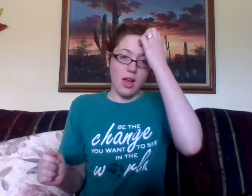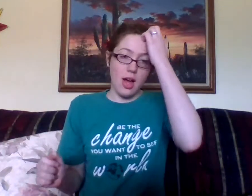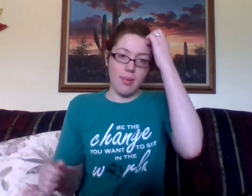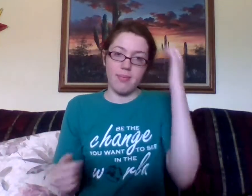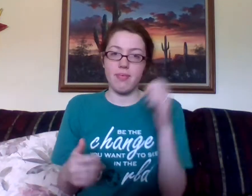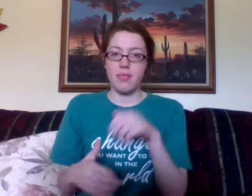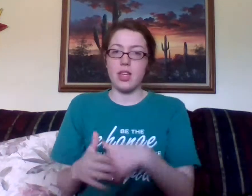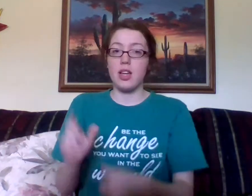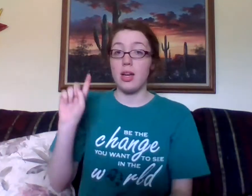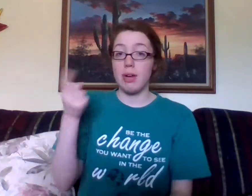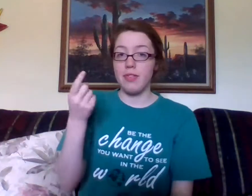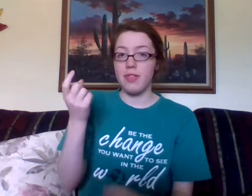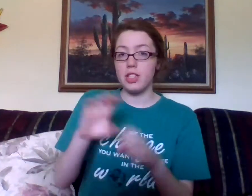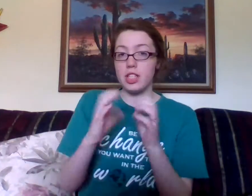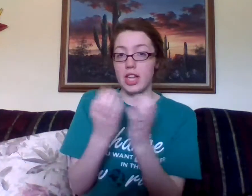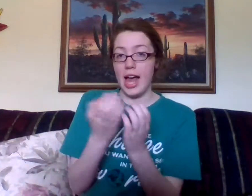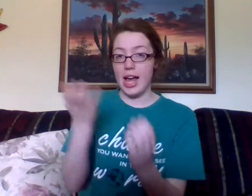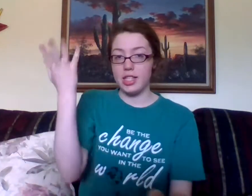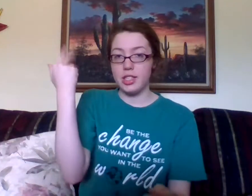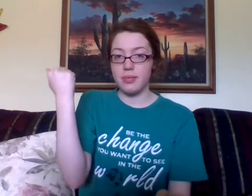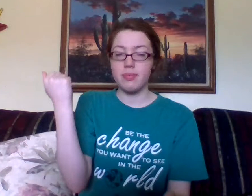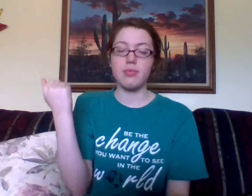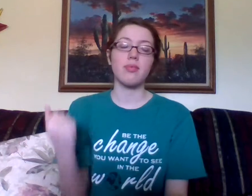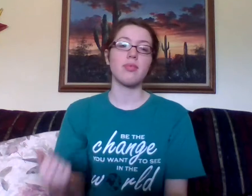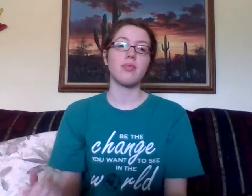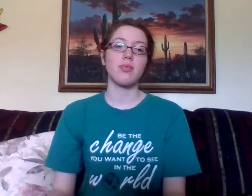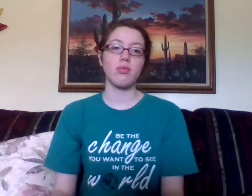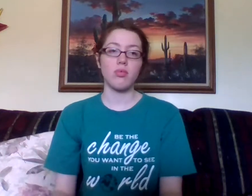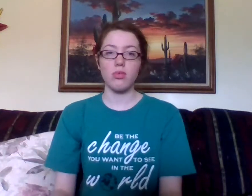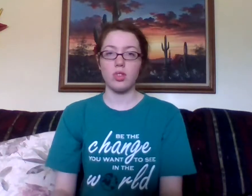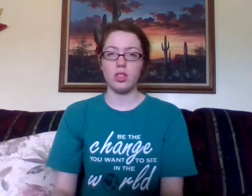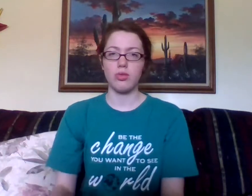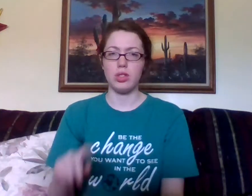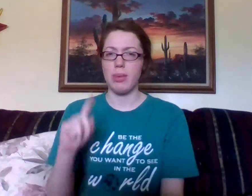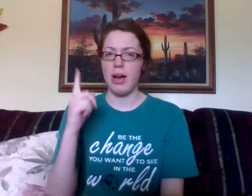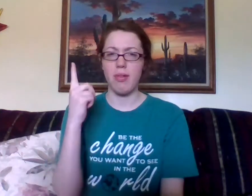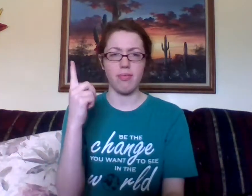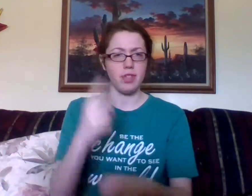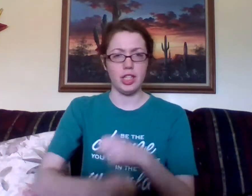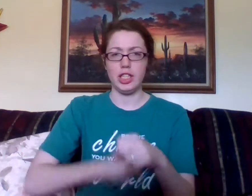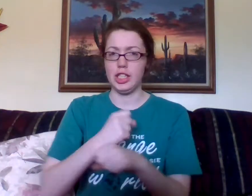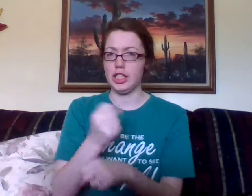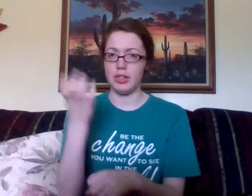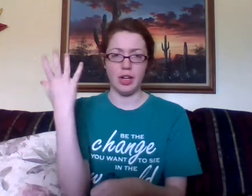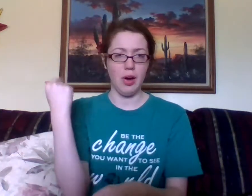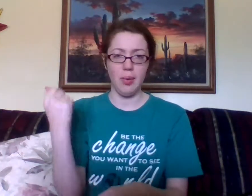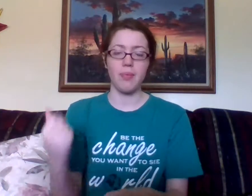Um, in my first class, which was about a year ago,